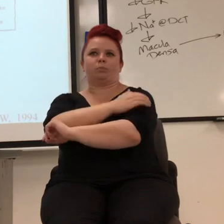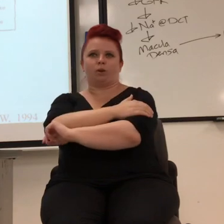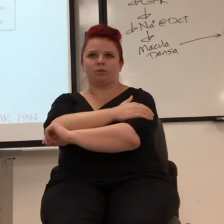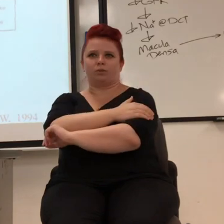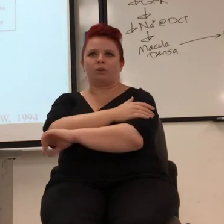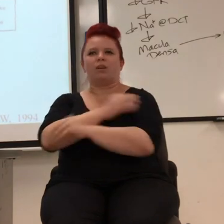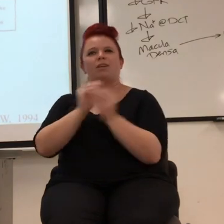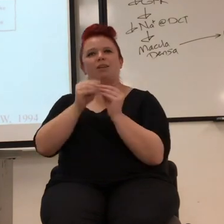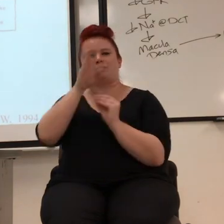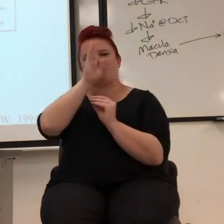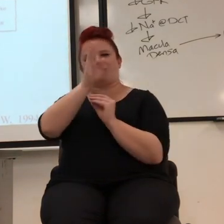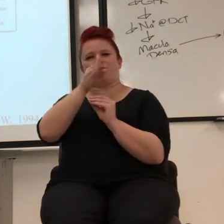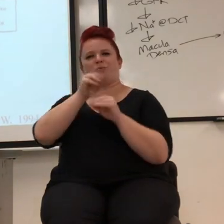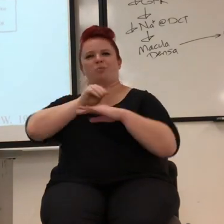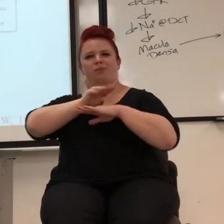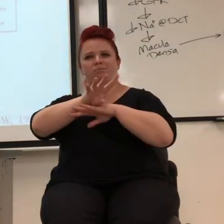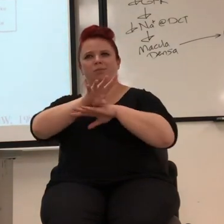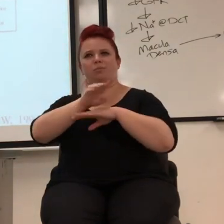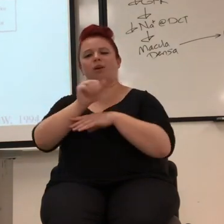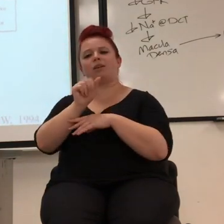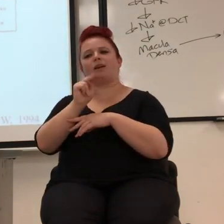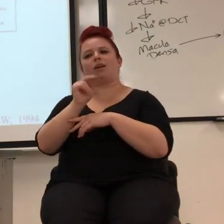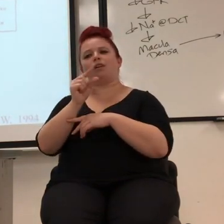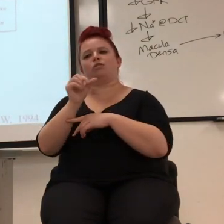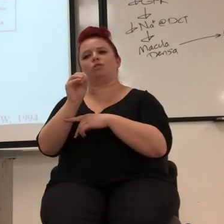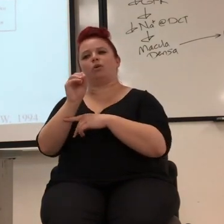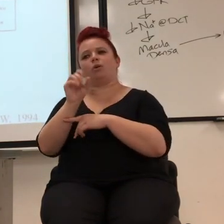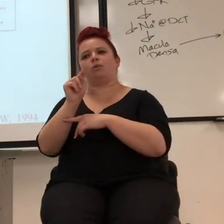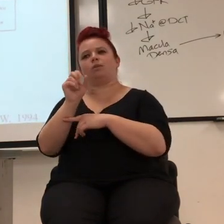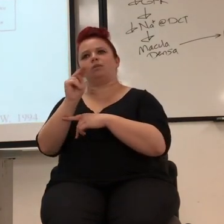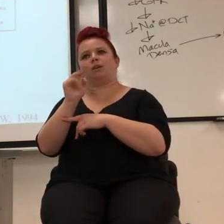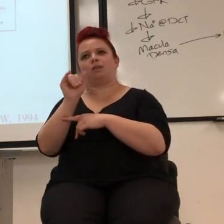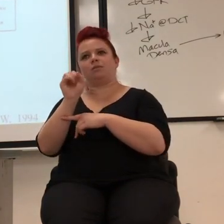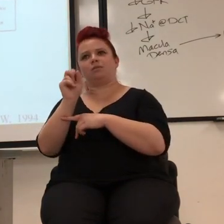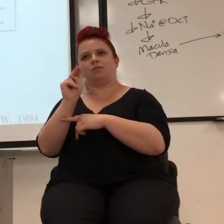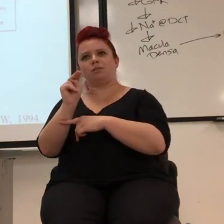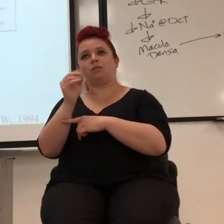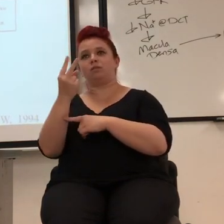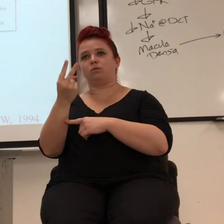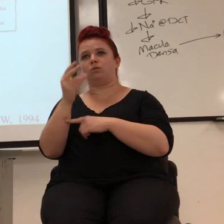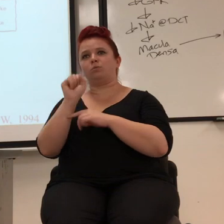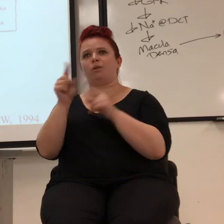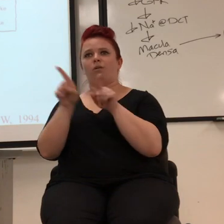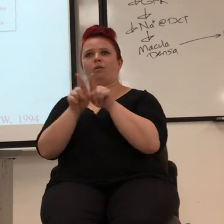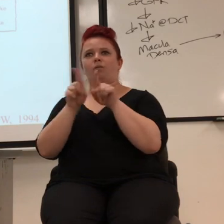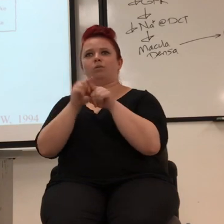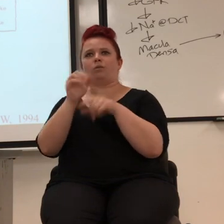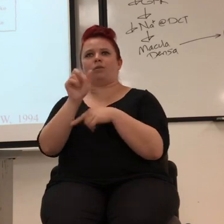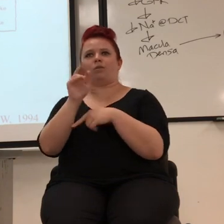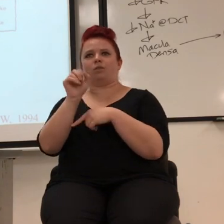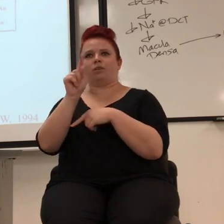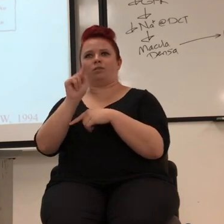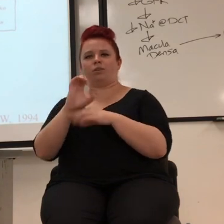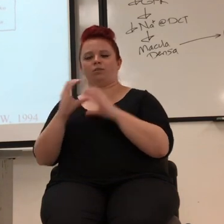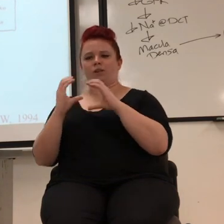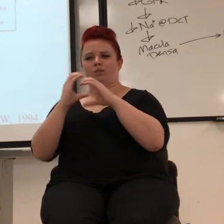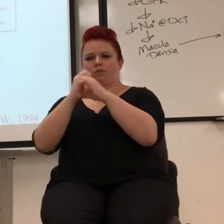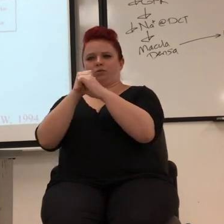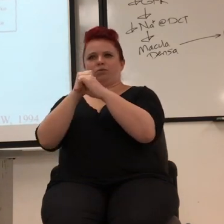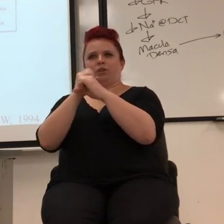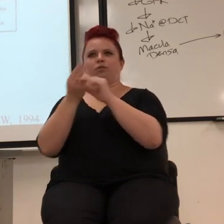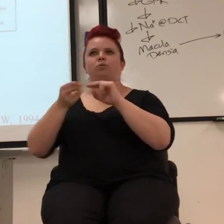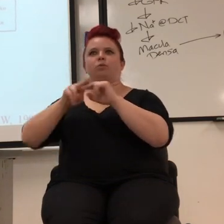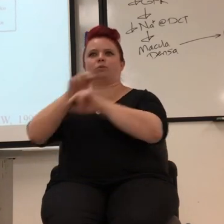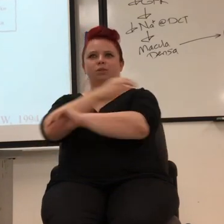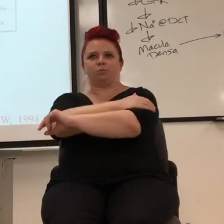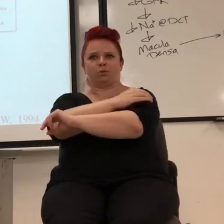effect. Angiotensin 2 can also constrict the arterioles to help increase blood pressure. That was